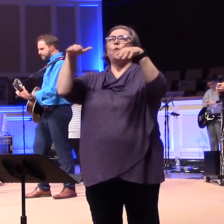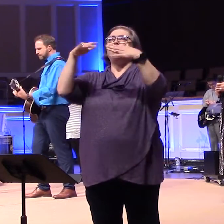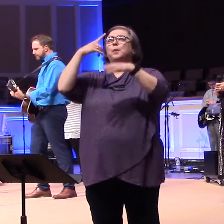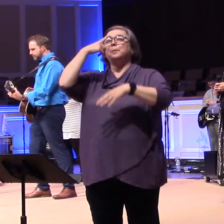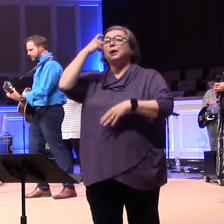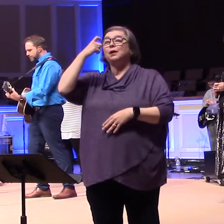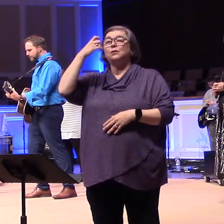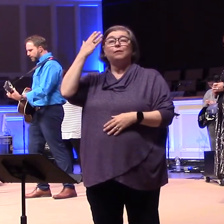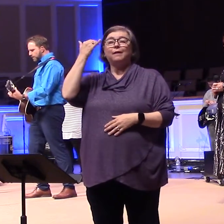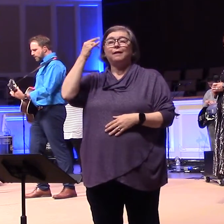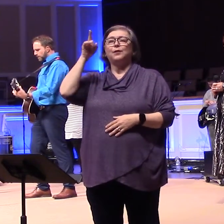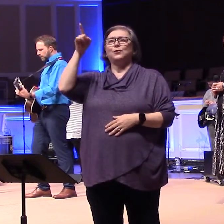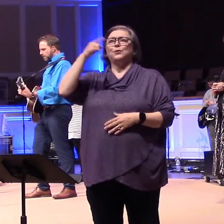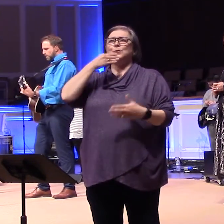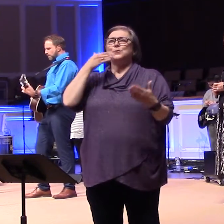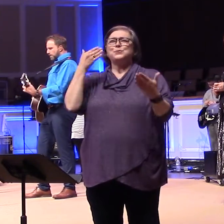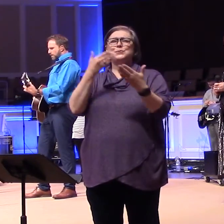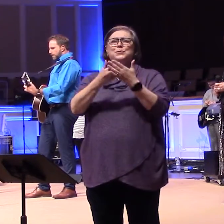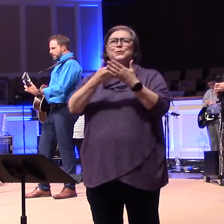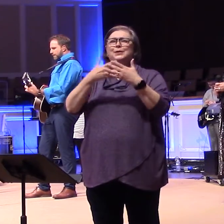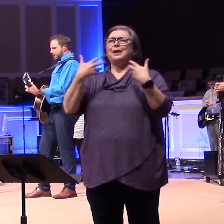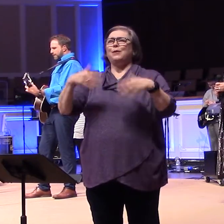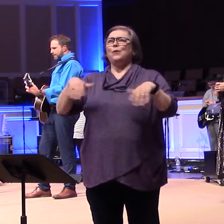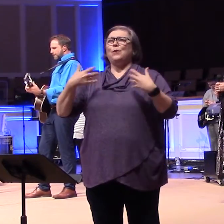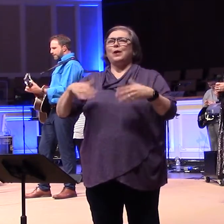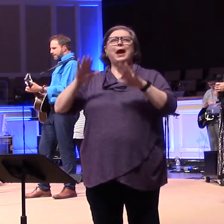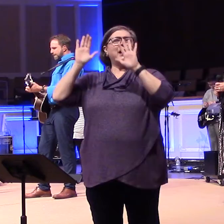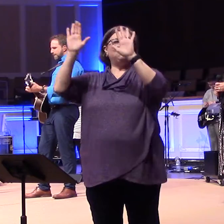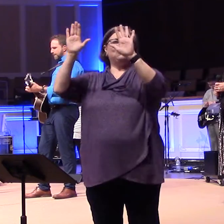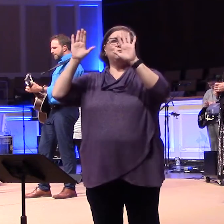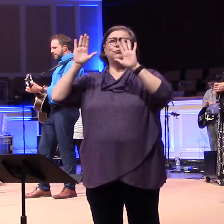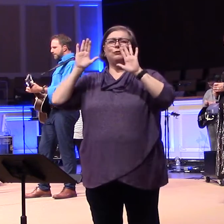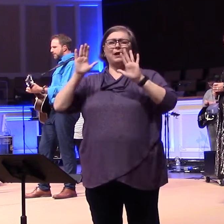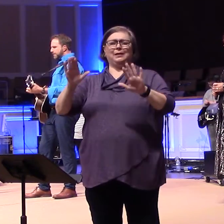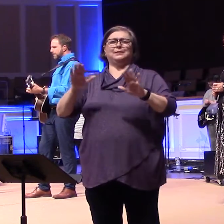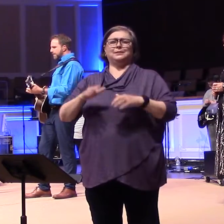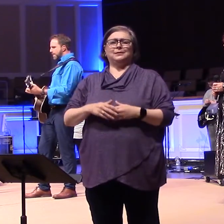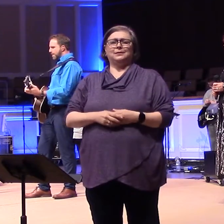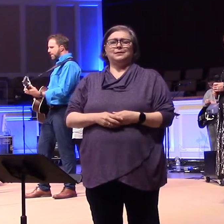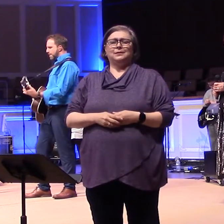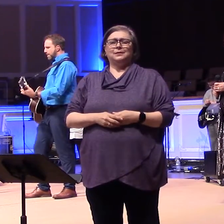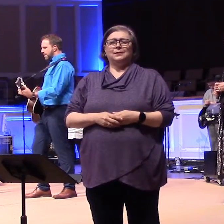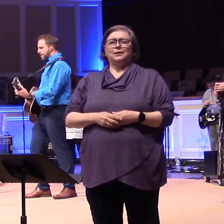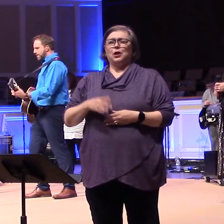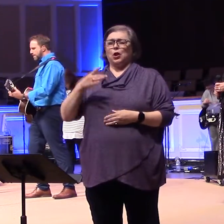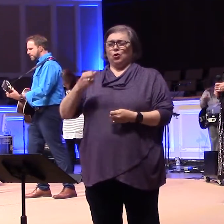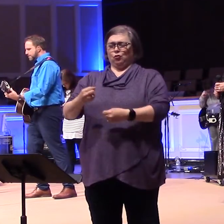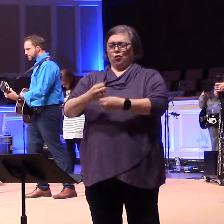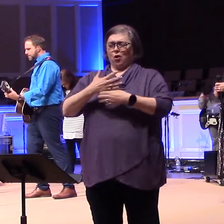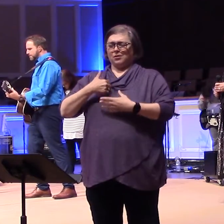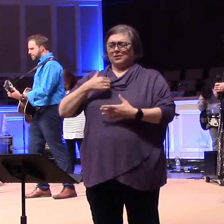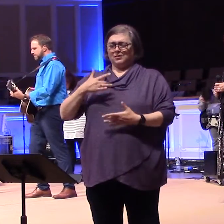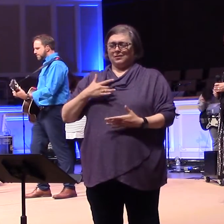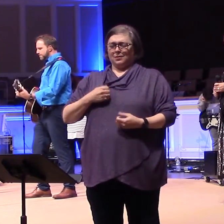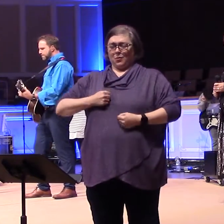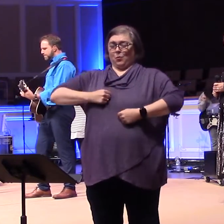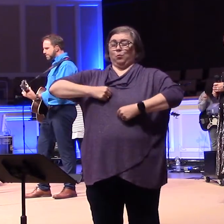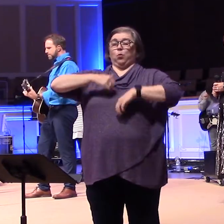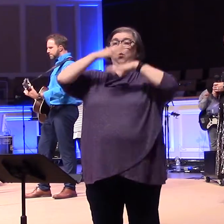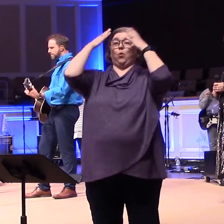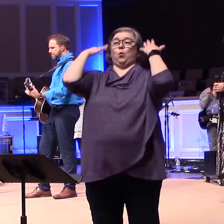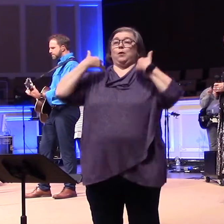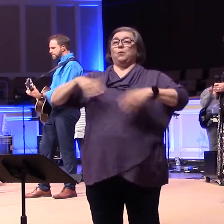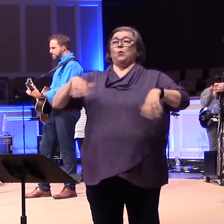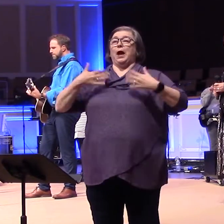and greatness. Cause us to be overwhelmed once again by your generosity to